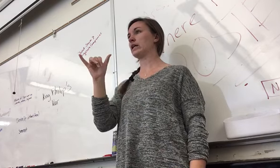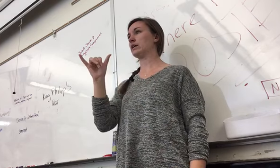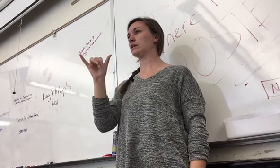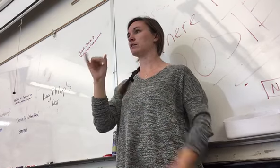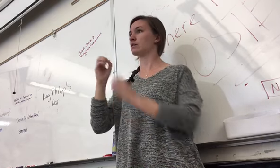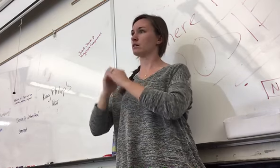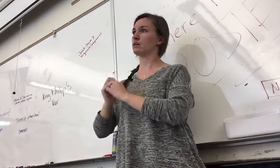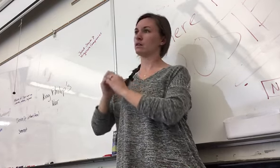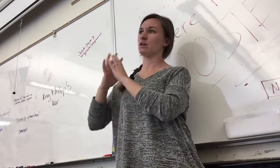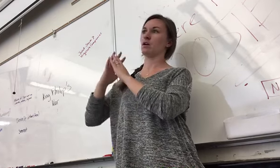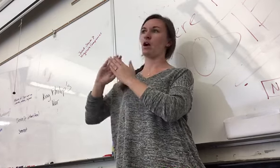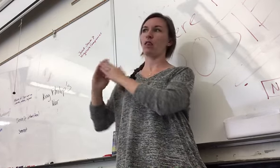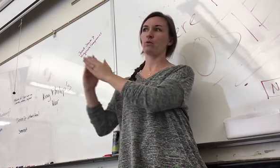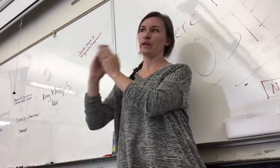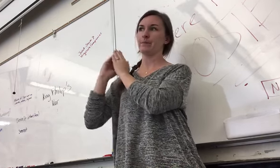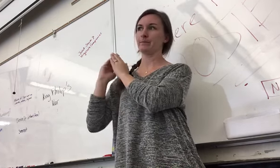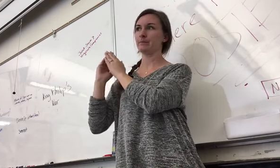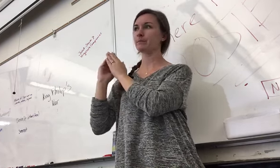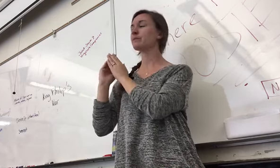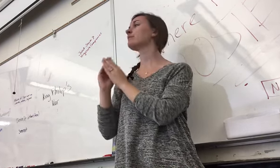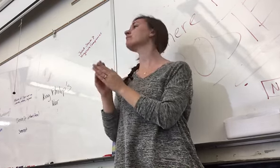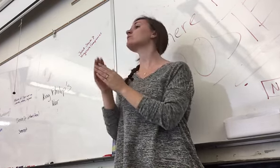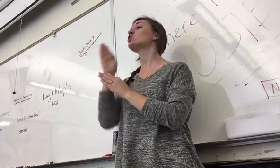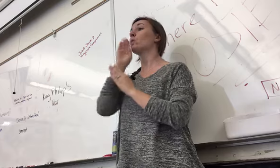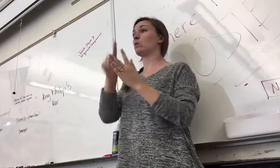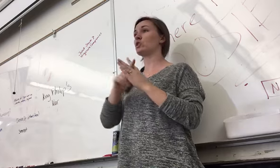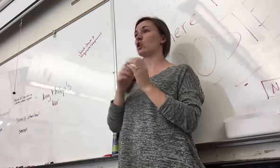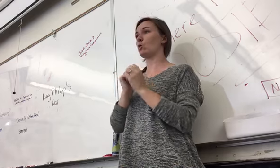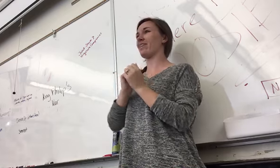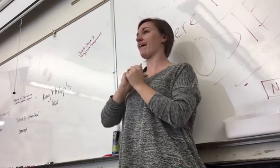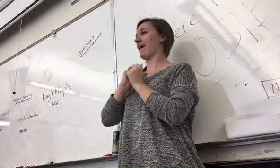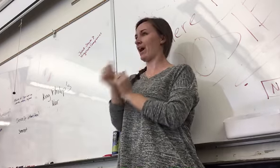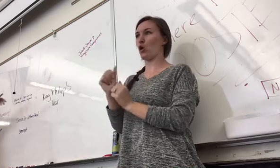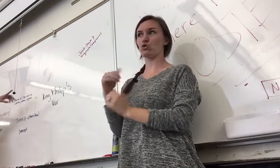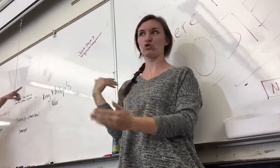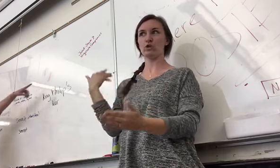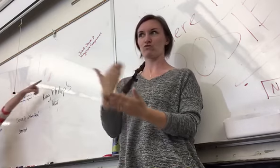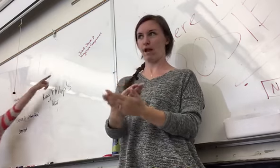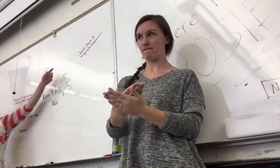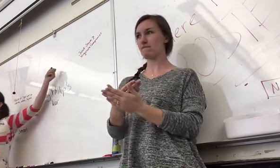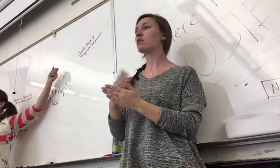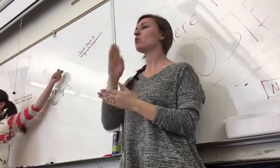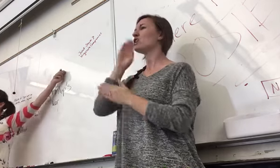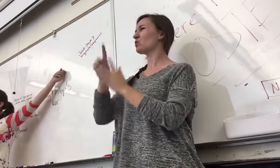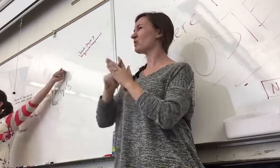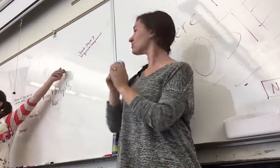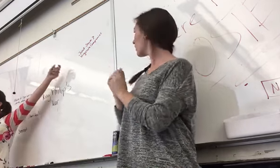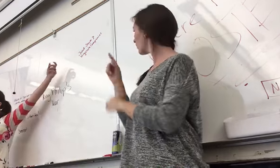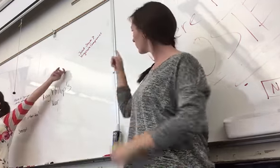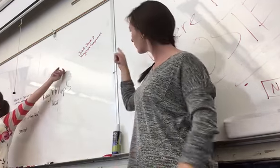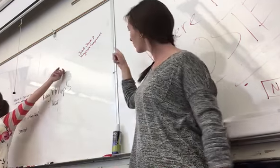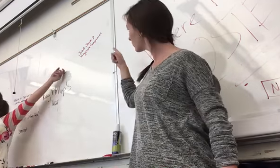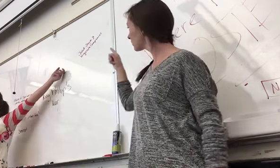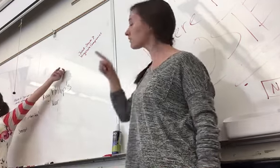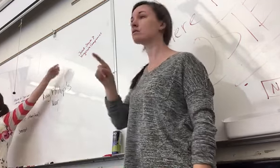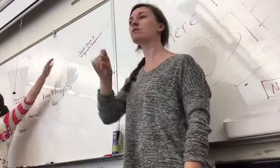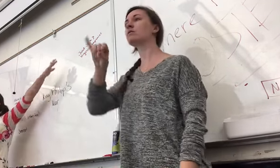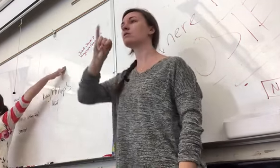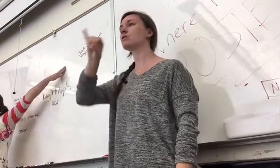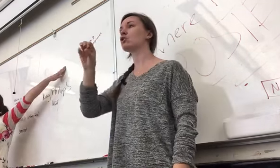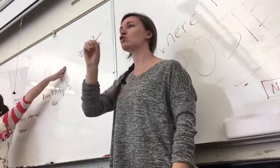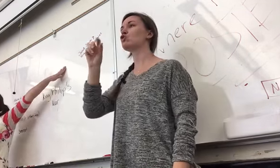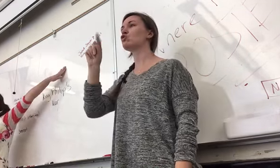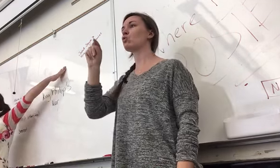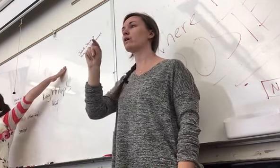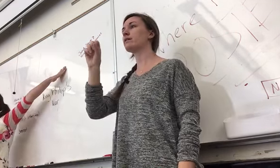with ways to come over. Okay. So we'll start with joint stock because that's going to be the most popular.